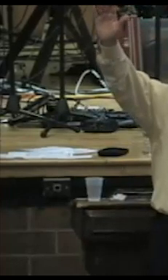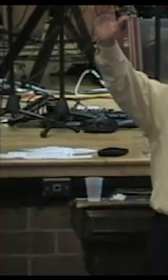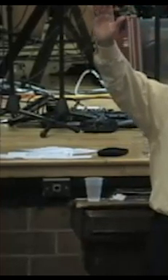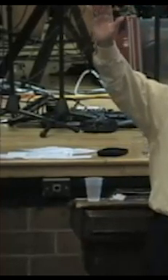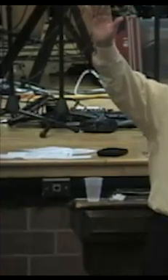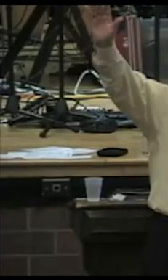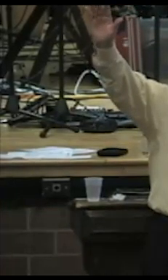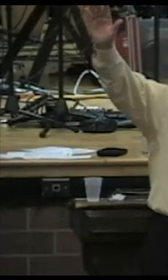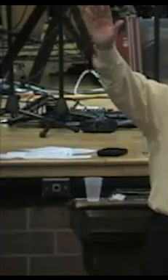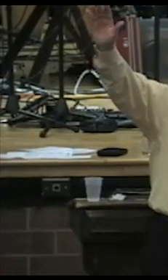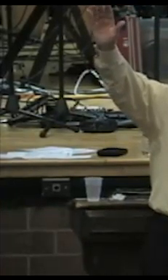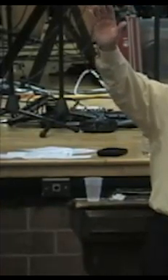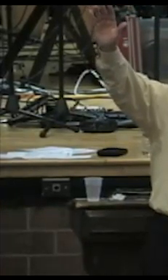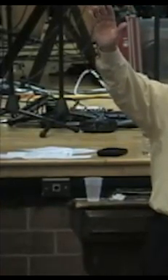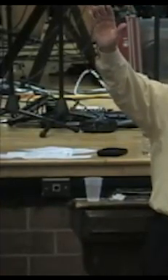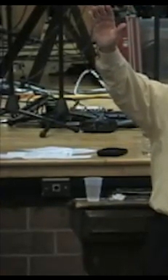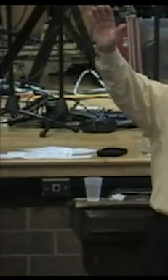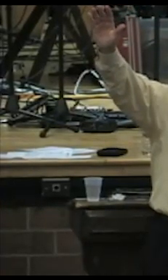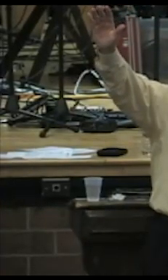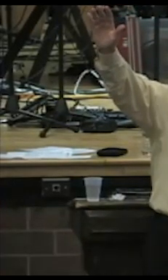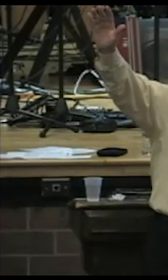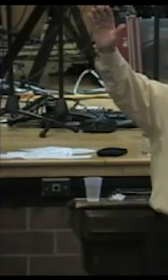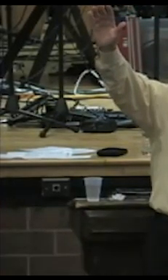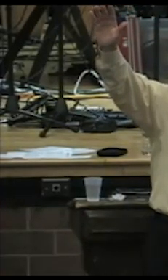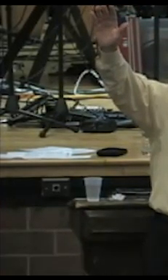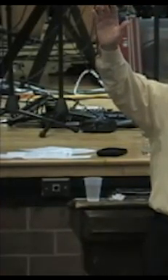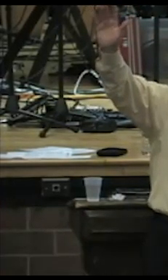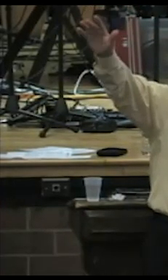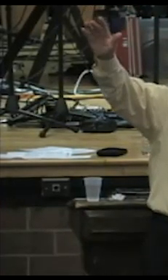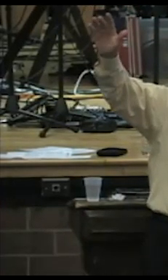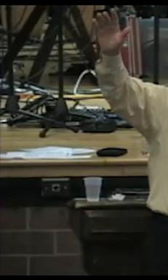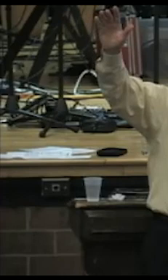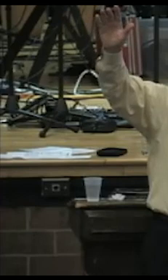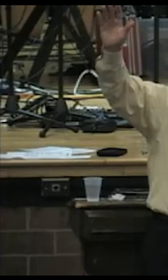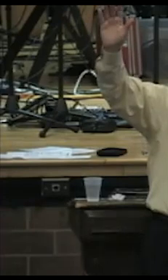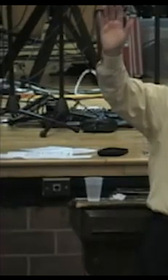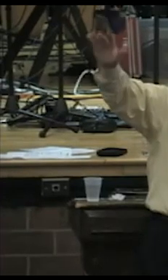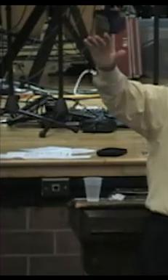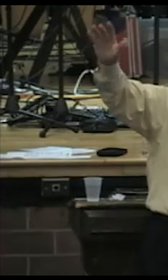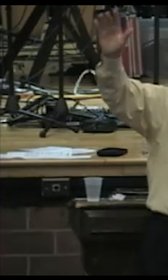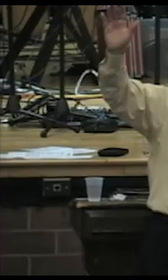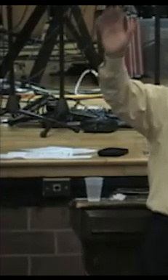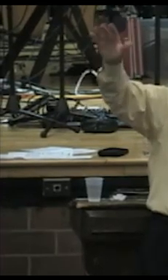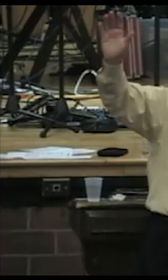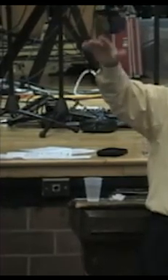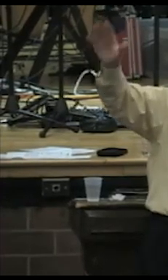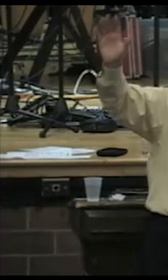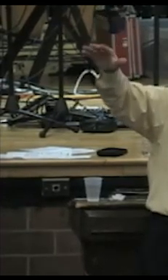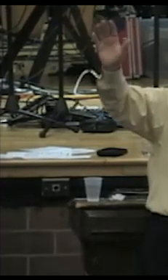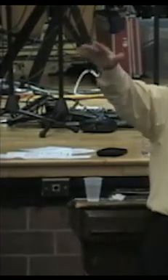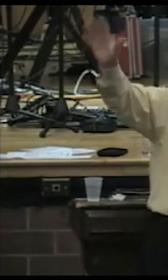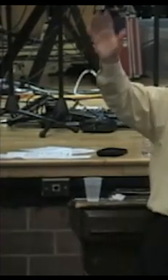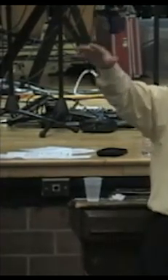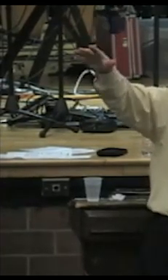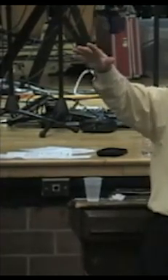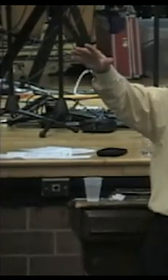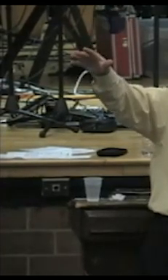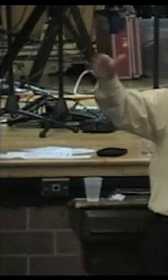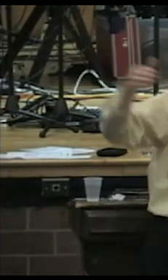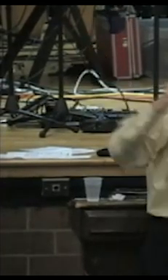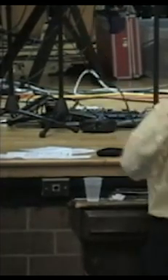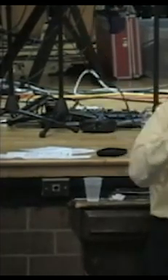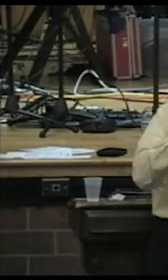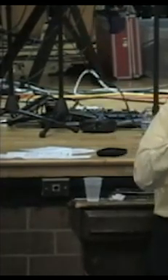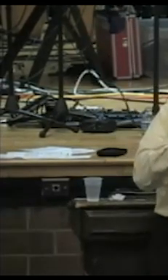is 50-50? That is the worst advice anybody could give you. Marriages that begin 50-50 end quickly in